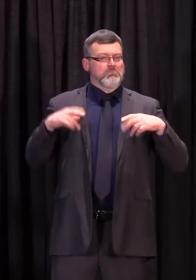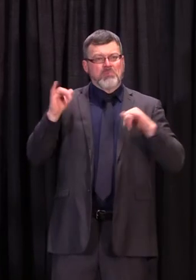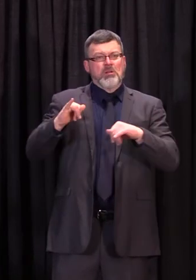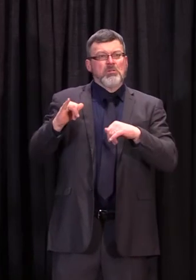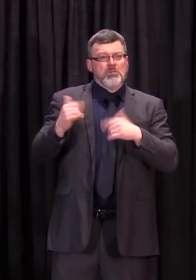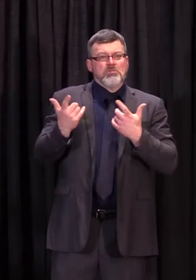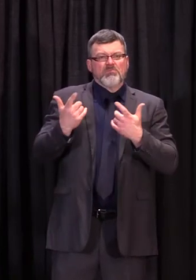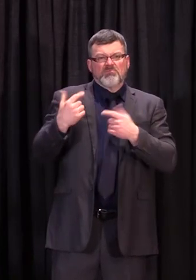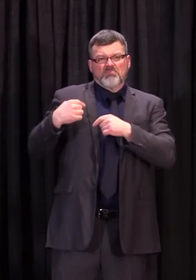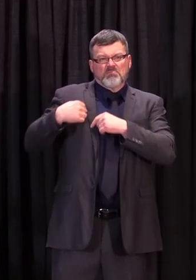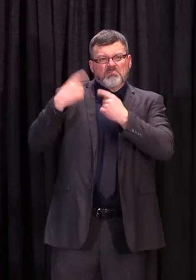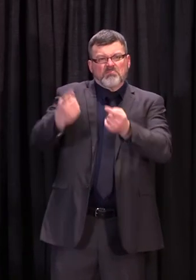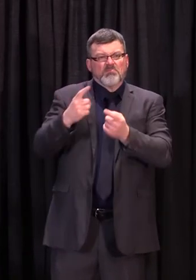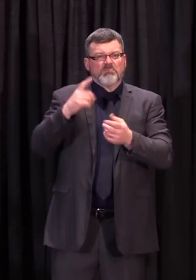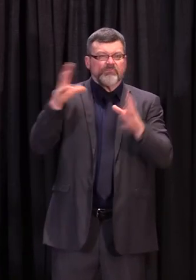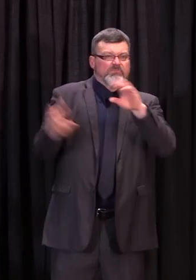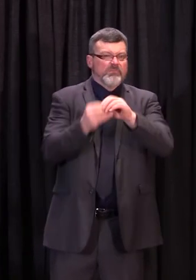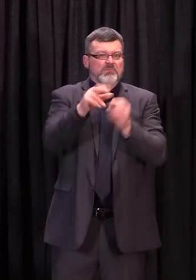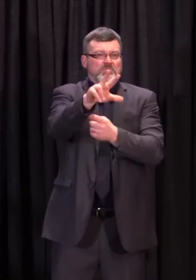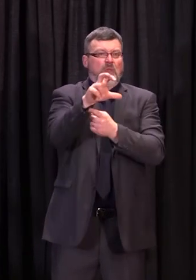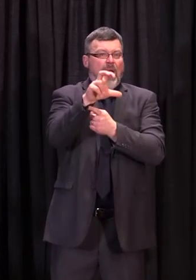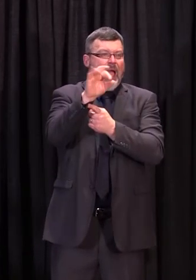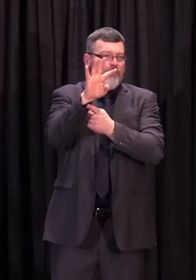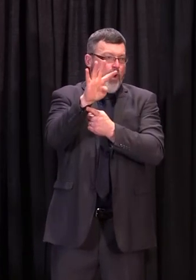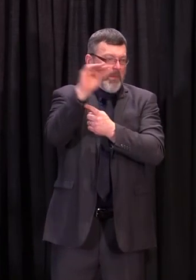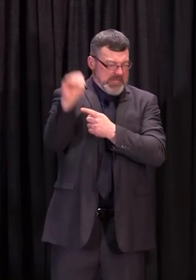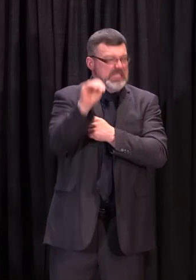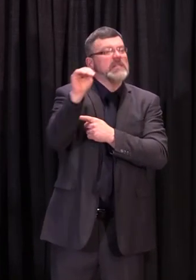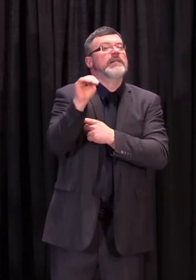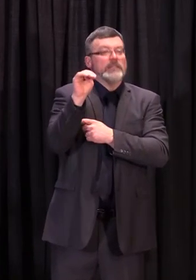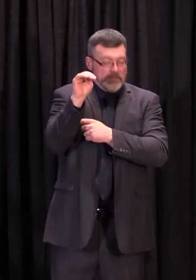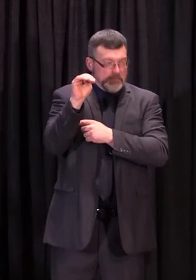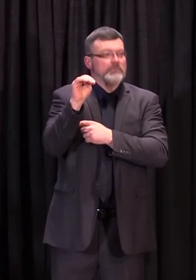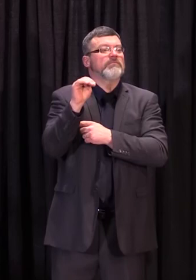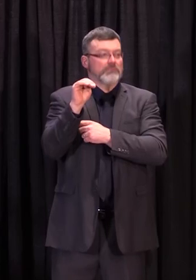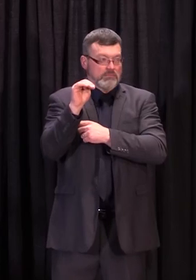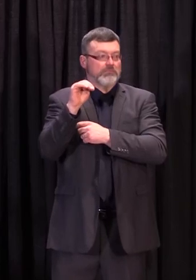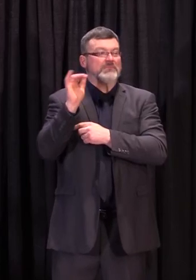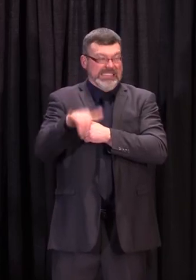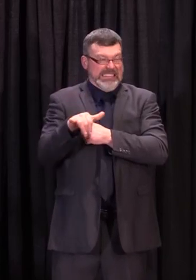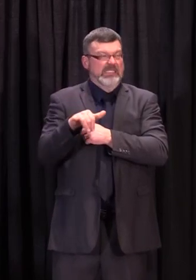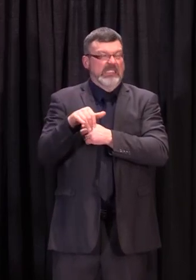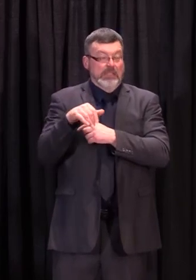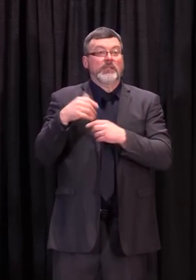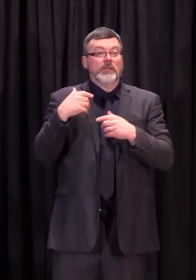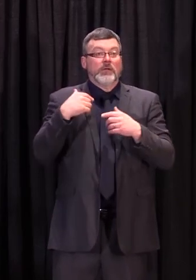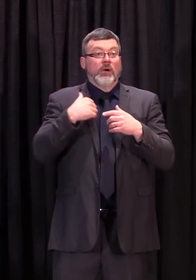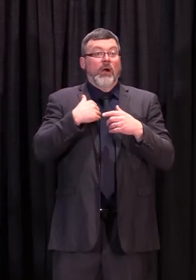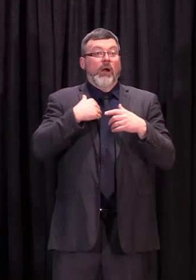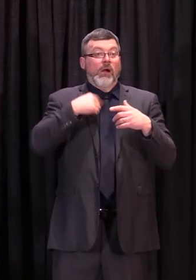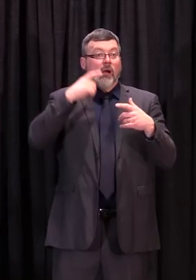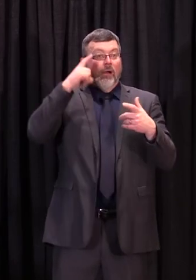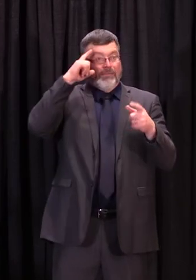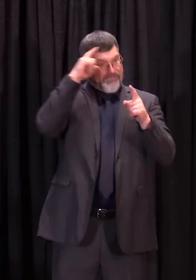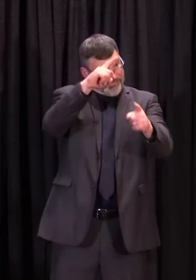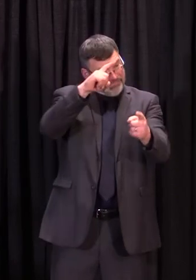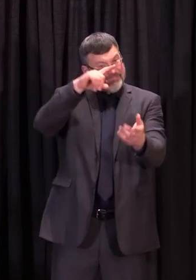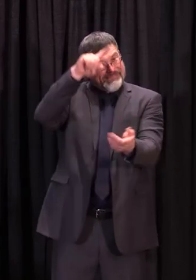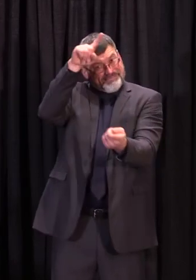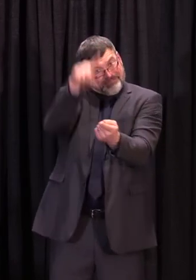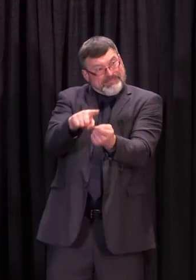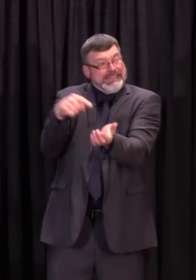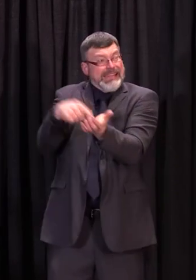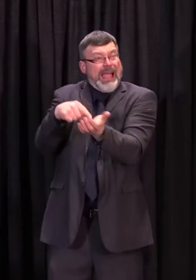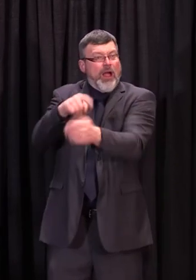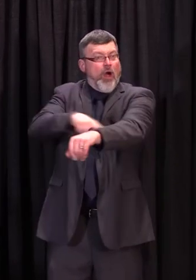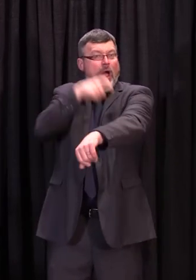of $394 million. To reduce long-term debt, I propose we